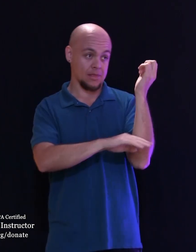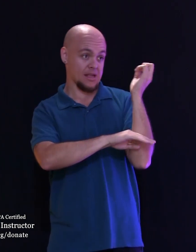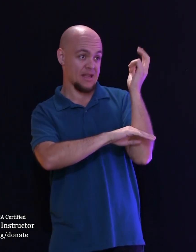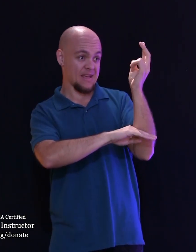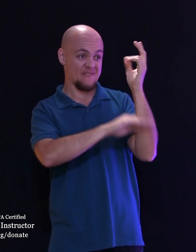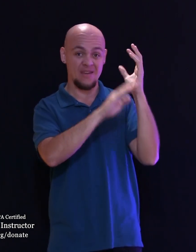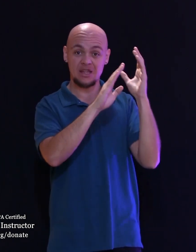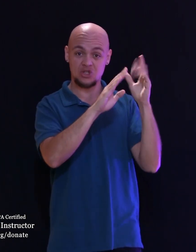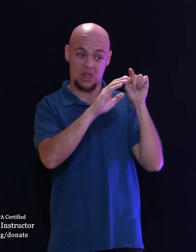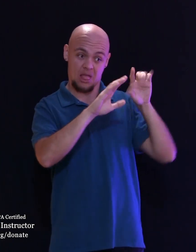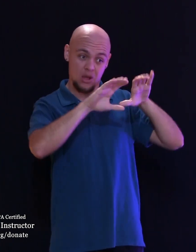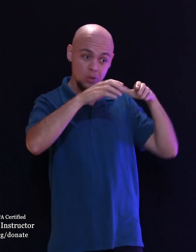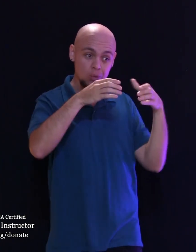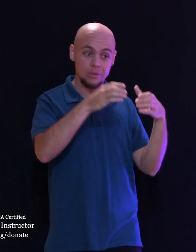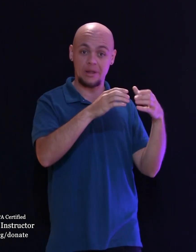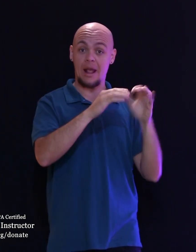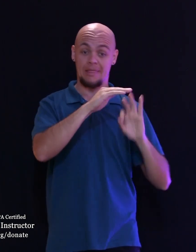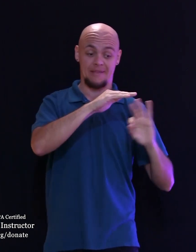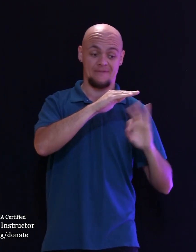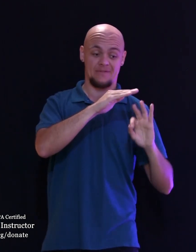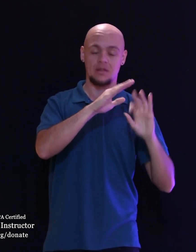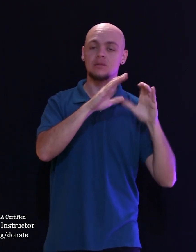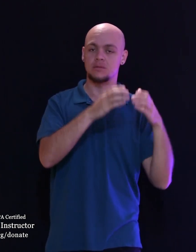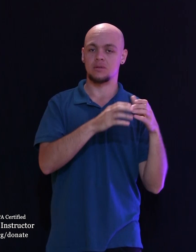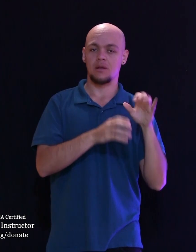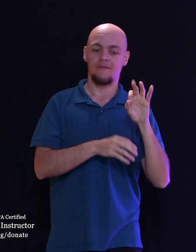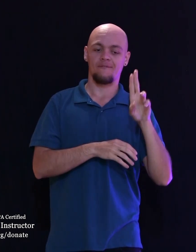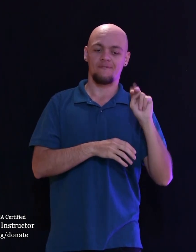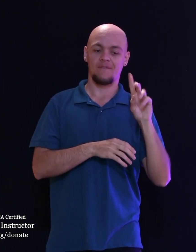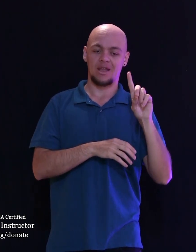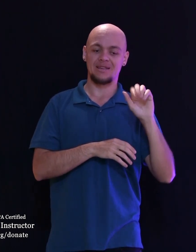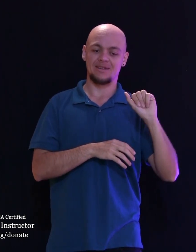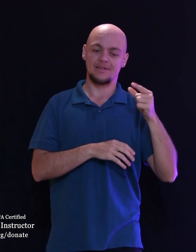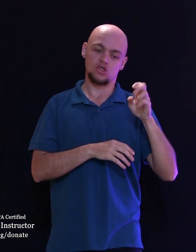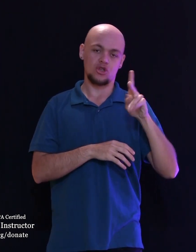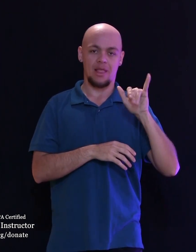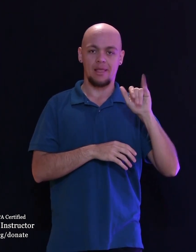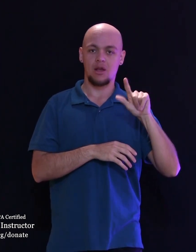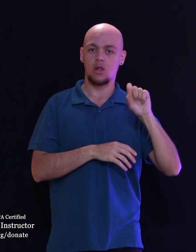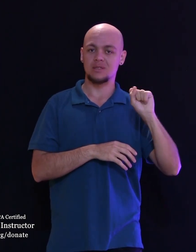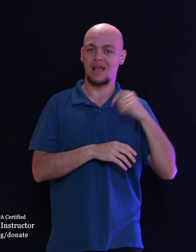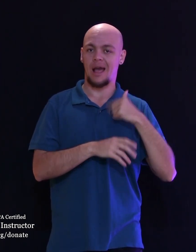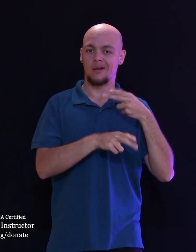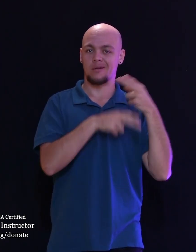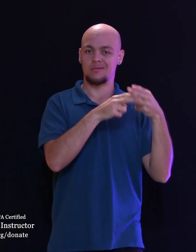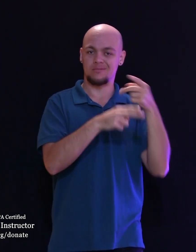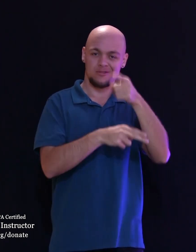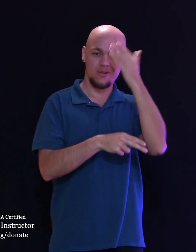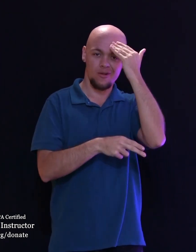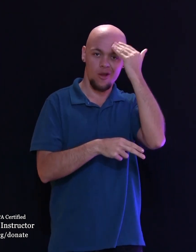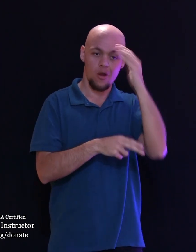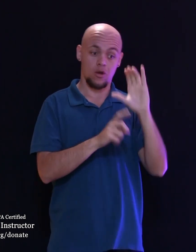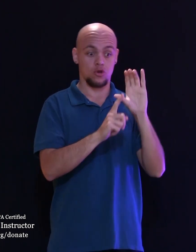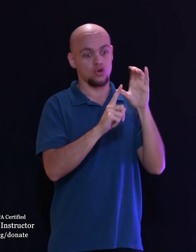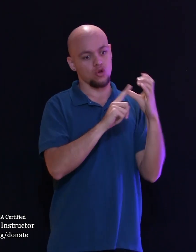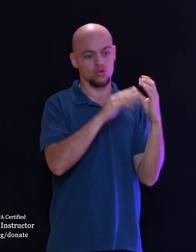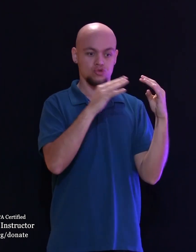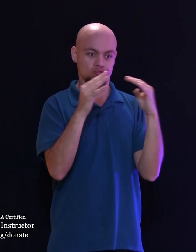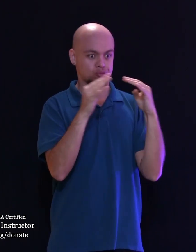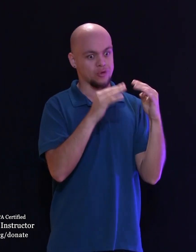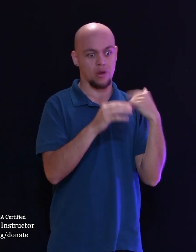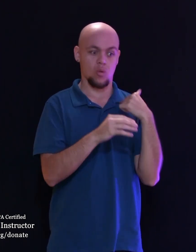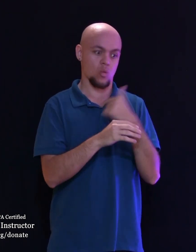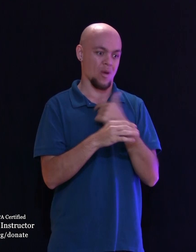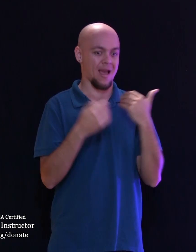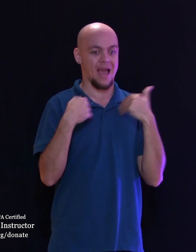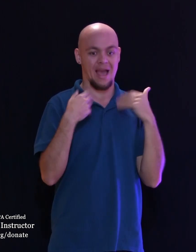evangelicals and if you've been connected to the fundamentalists, fundagelicals as I refer to them, You've heard of the culture wars. We're in a culture war.